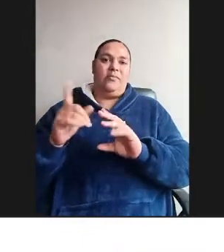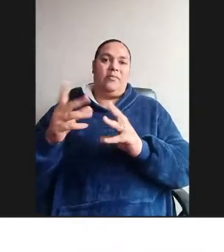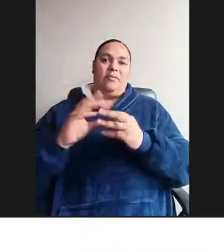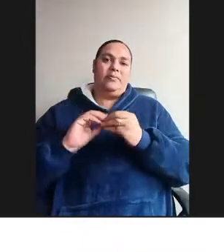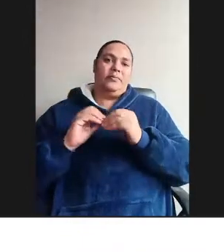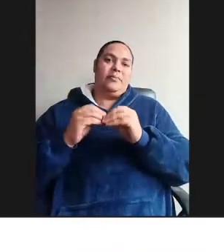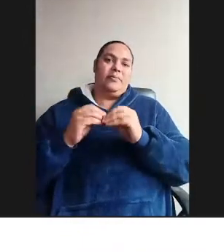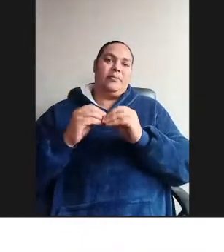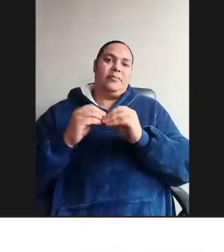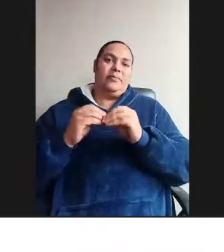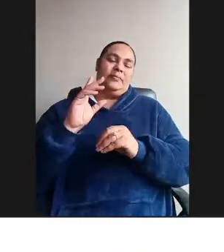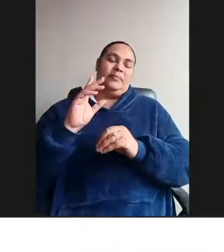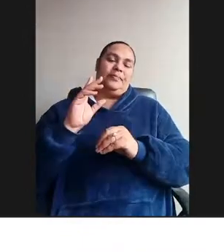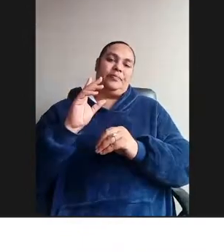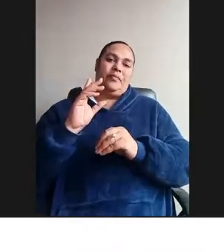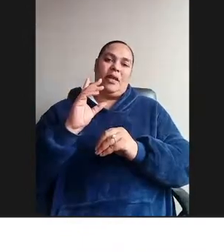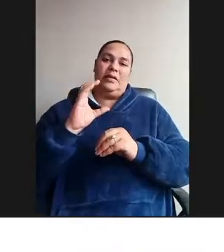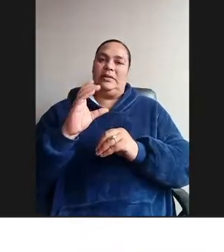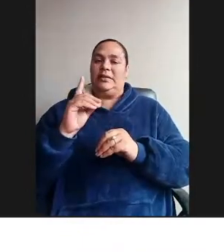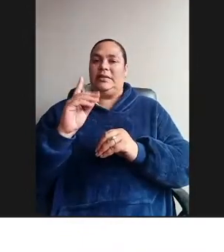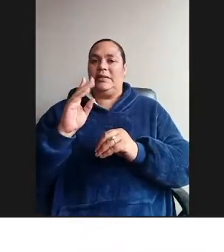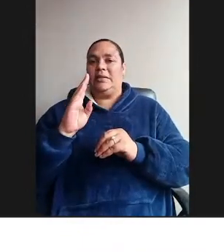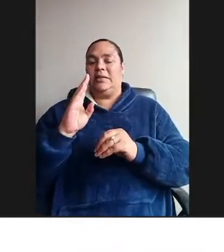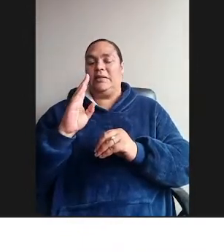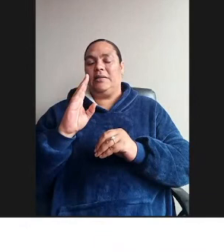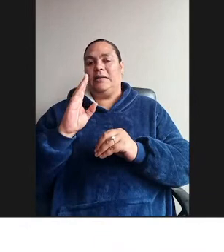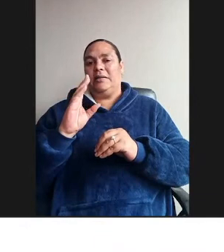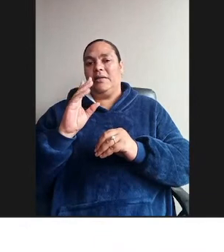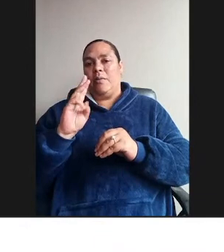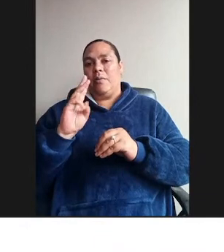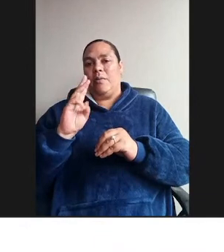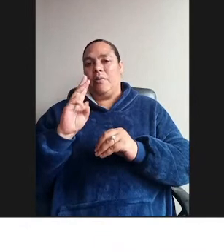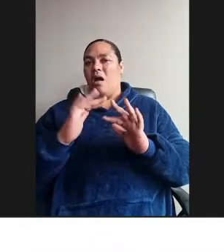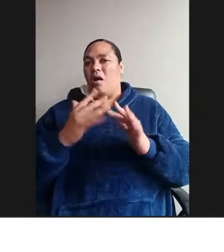if I have to be specific, how does